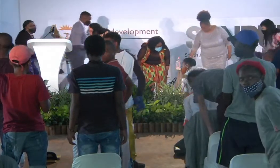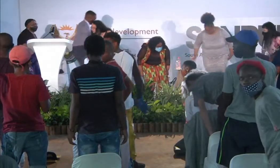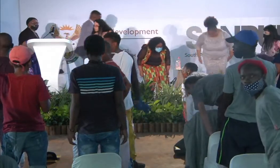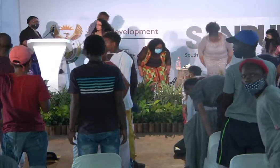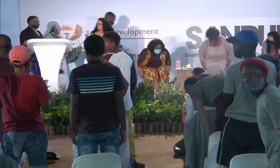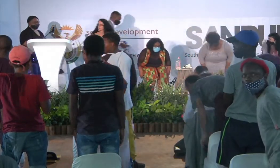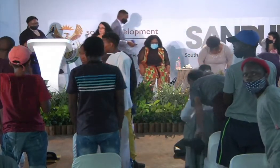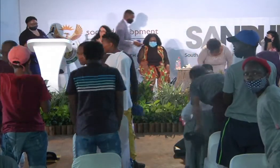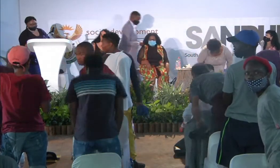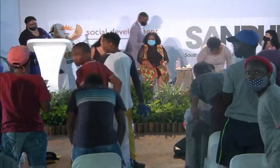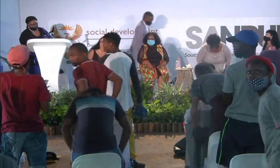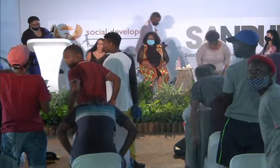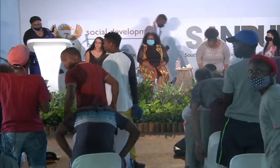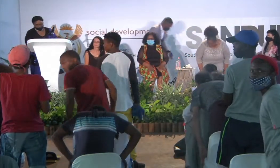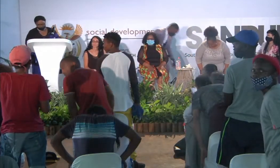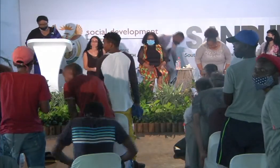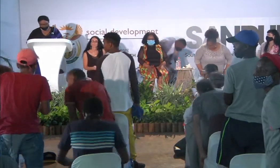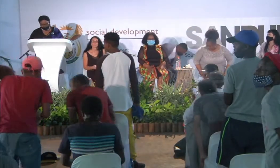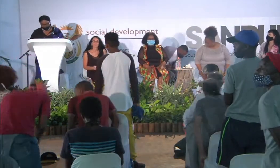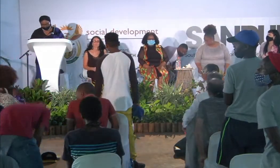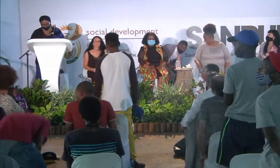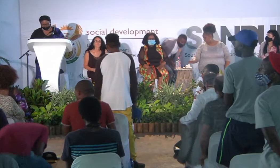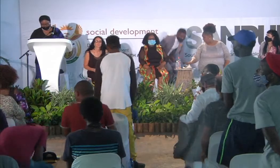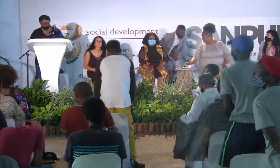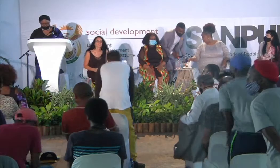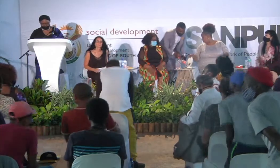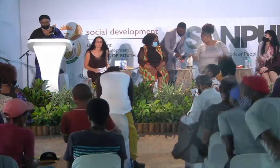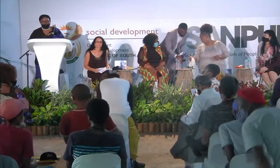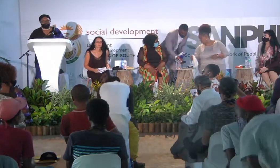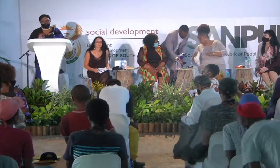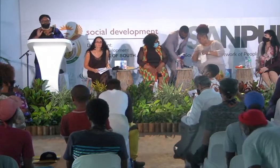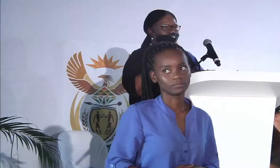We need that standing ovation, colleagues.